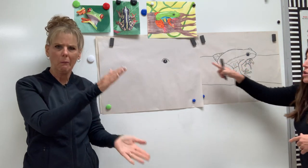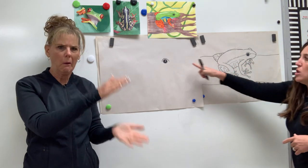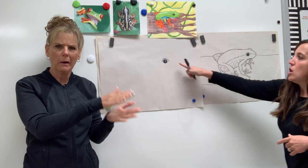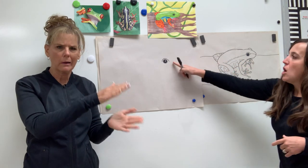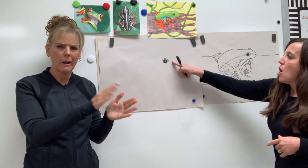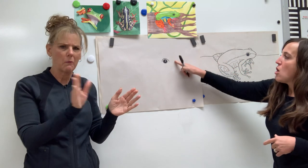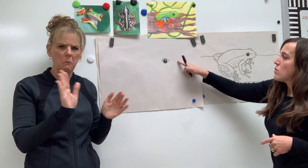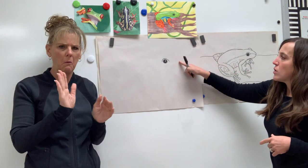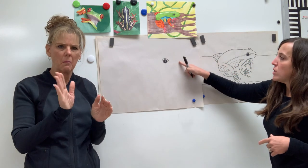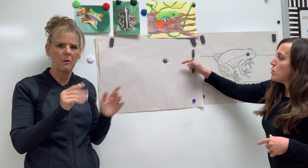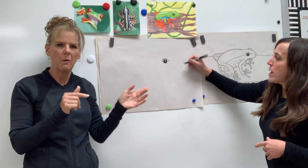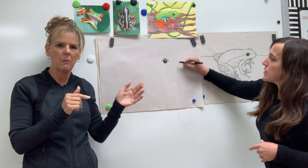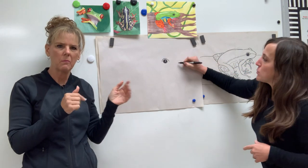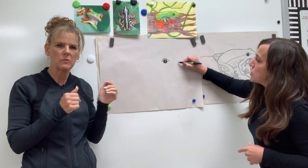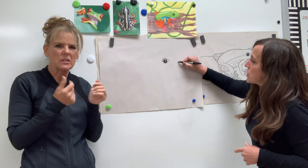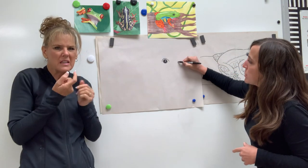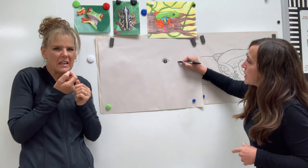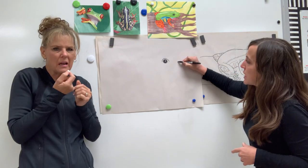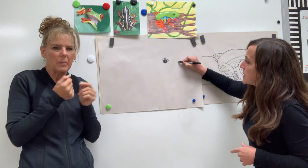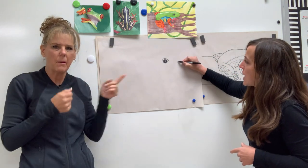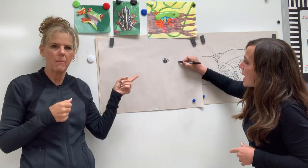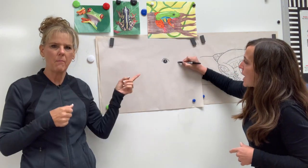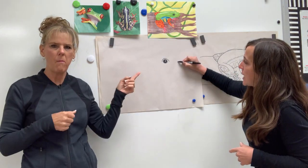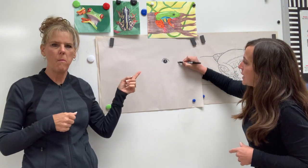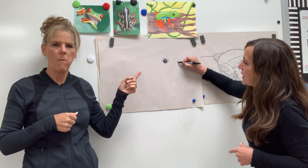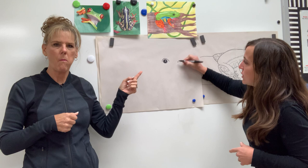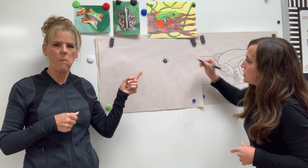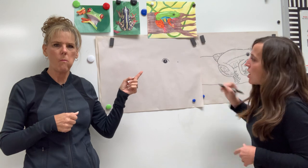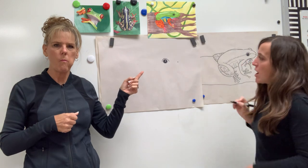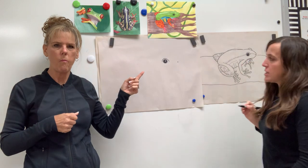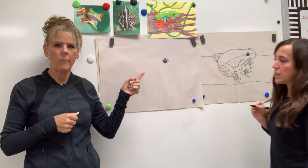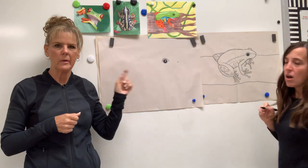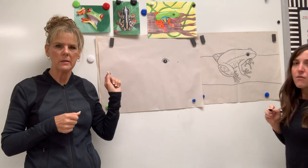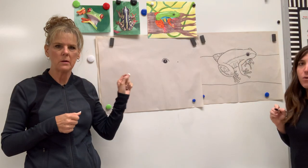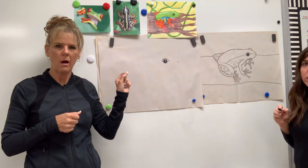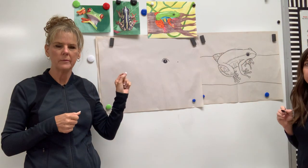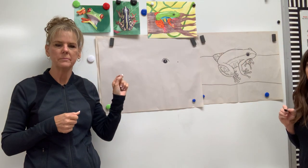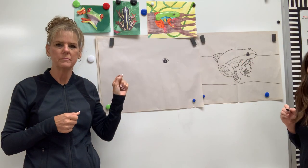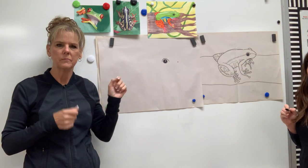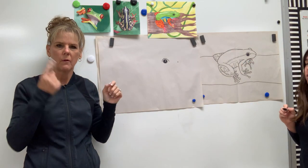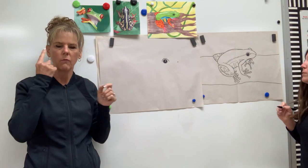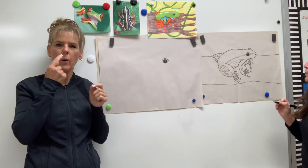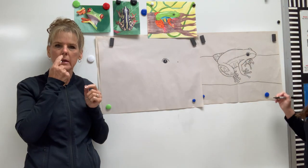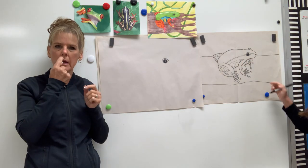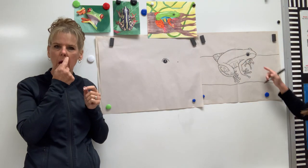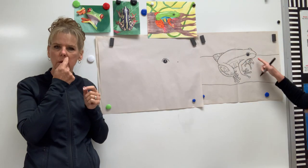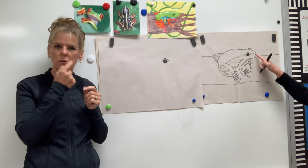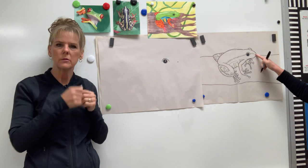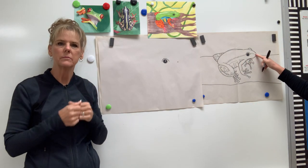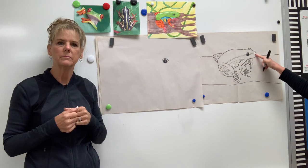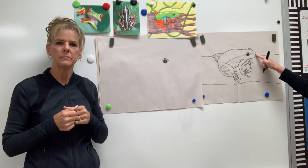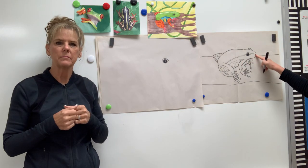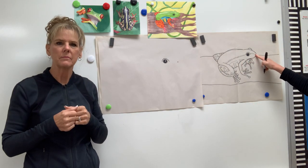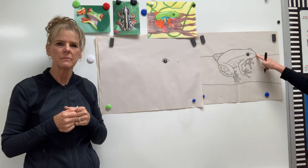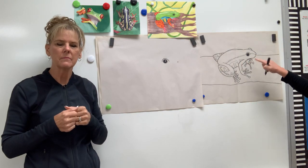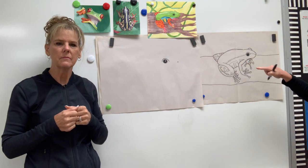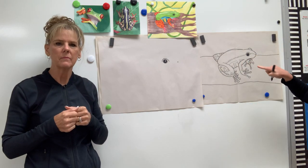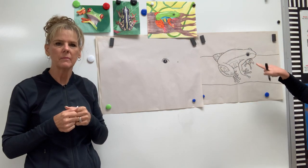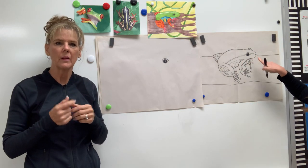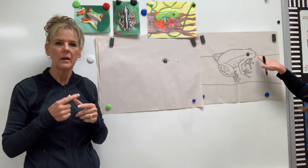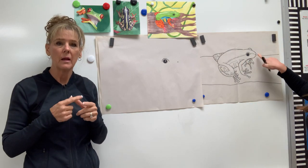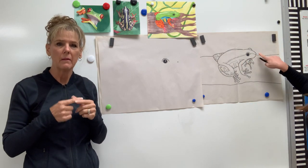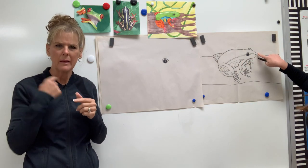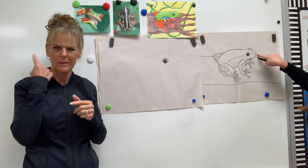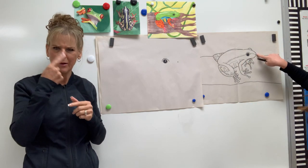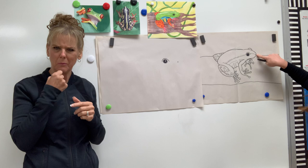far over. Over a little ways, we're just gonna make a tiny little dot for his nostril. Then it's gonna